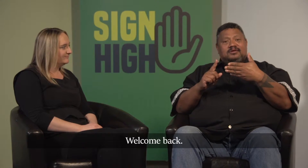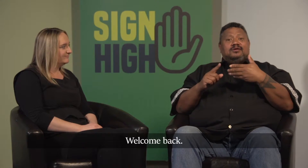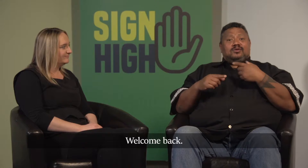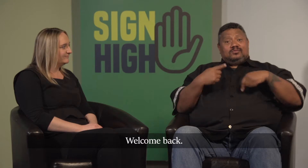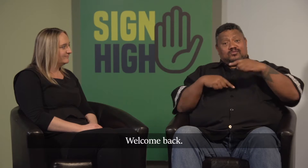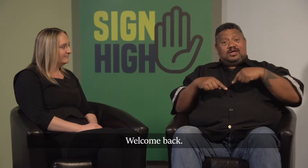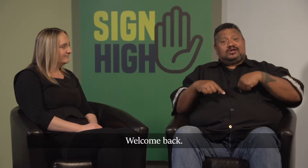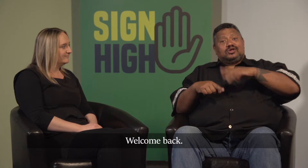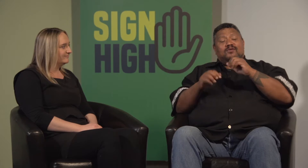Welcome back.